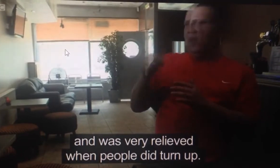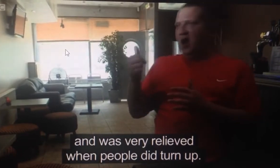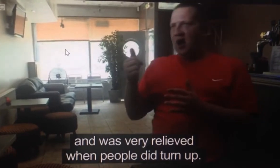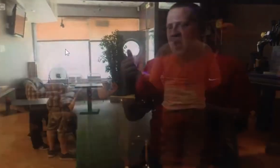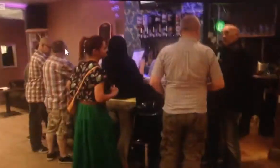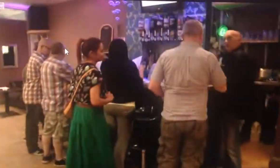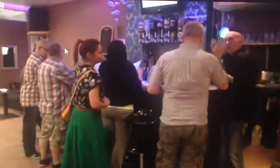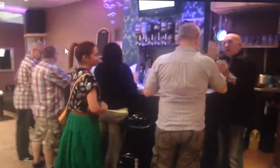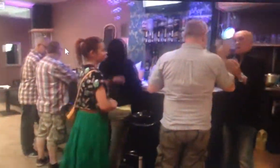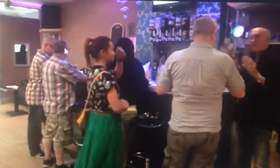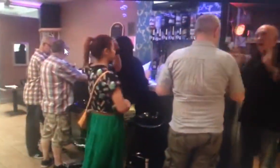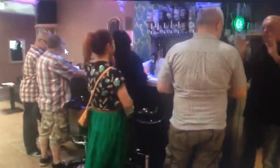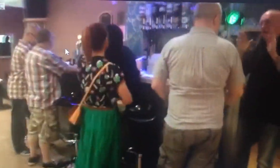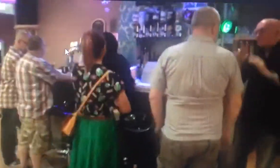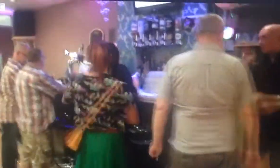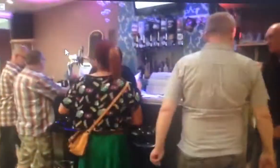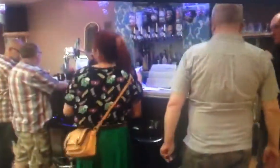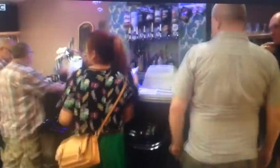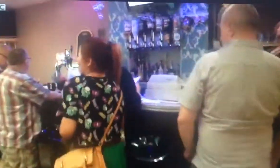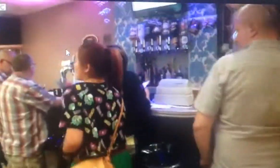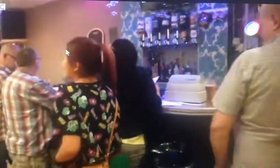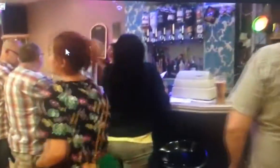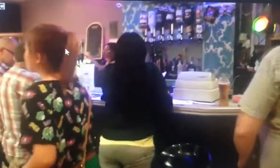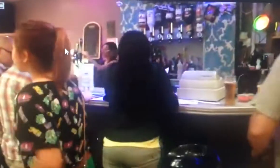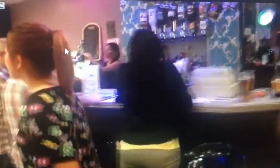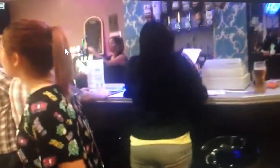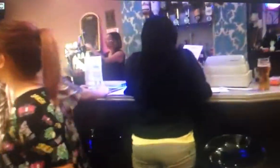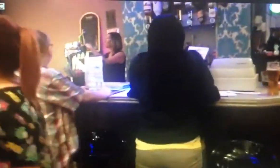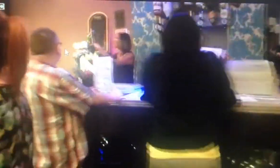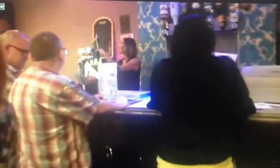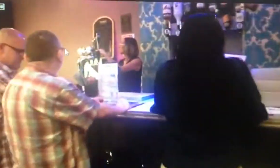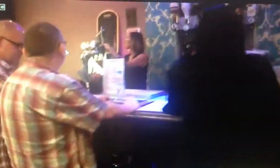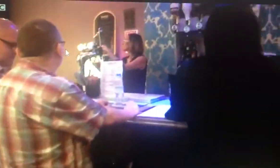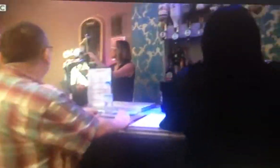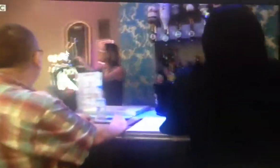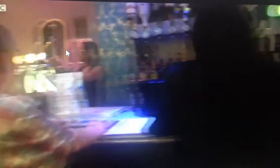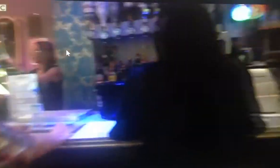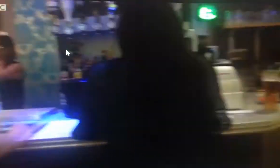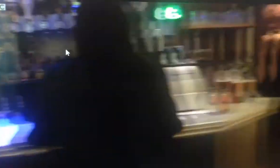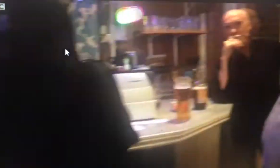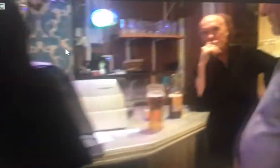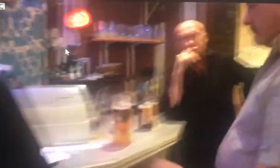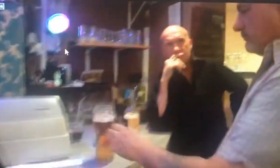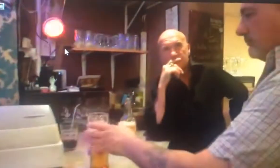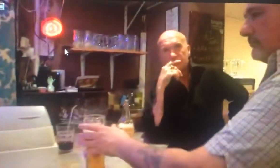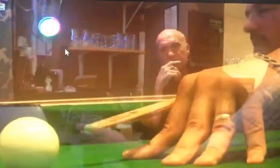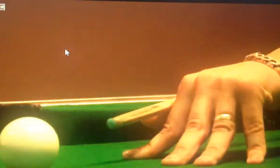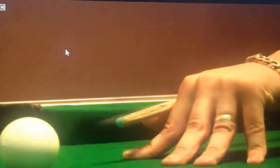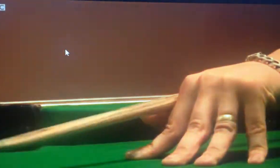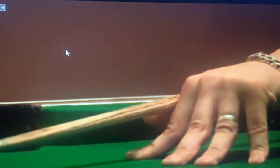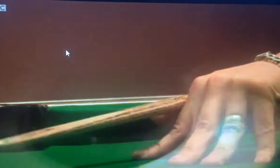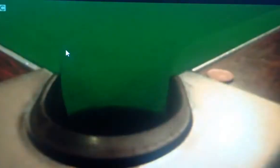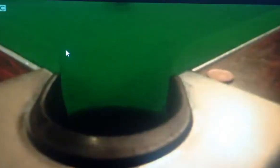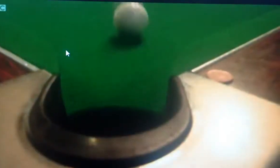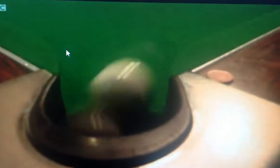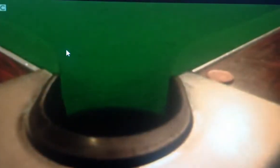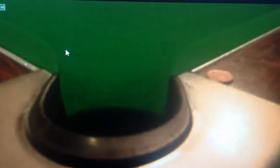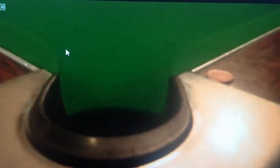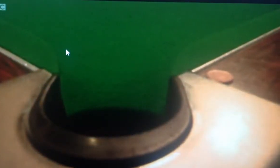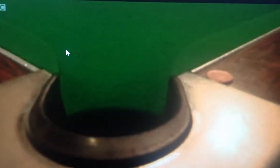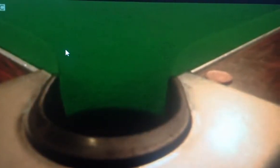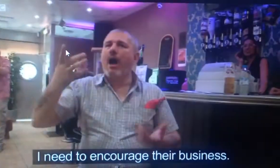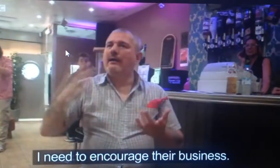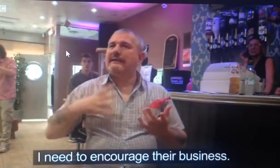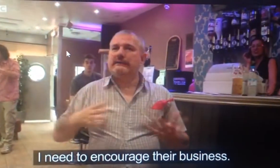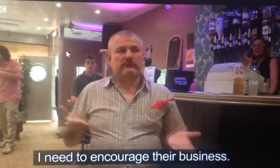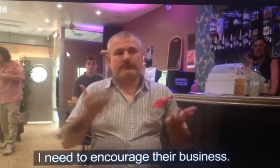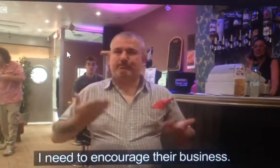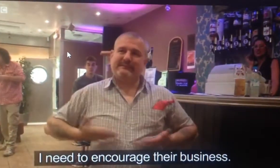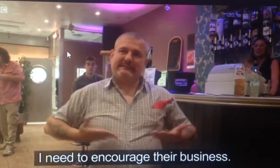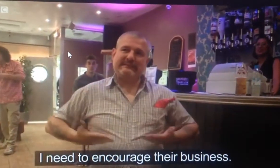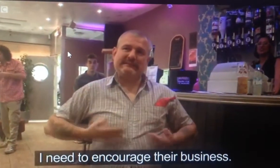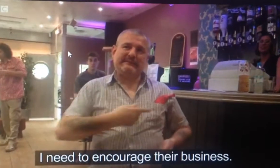I